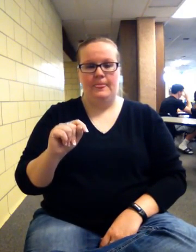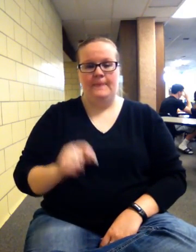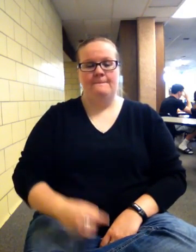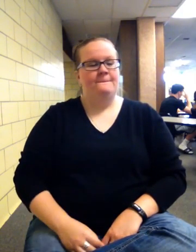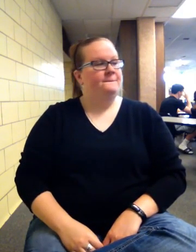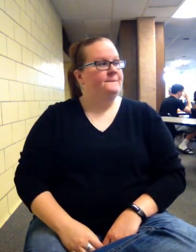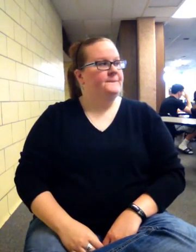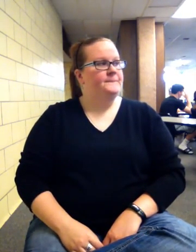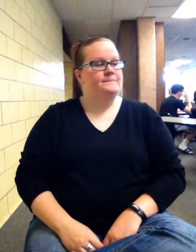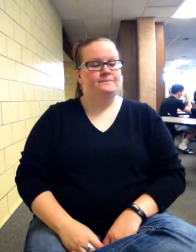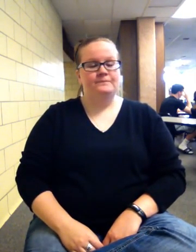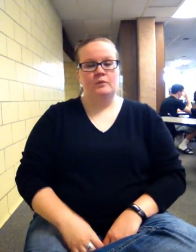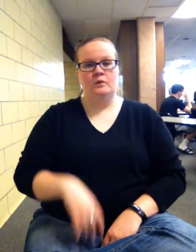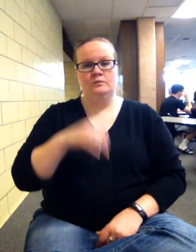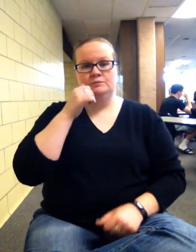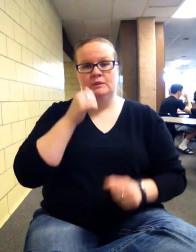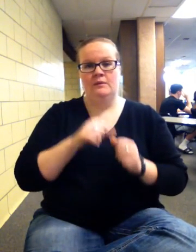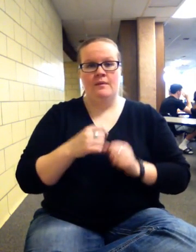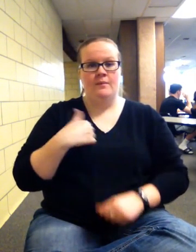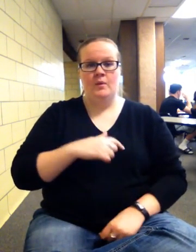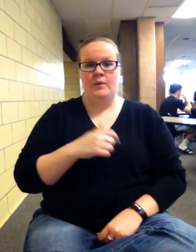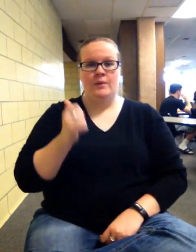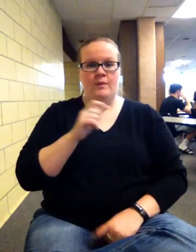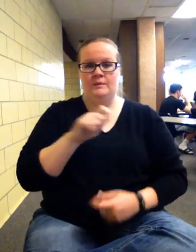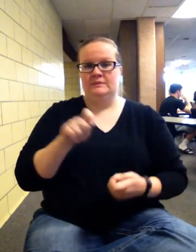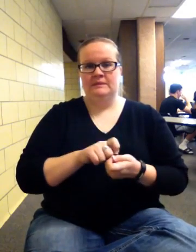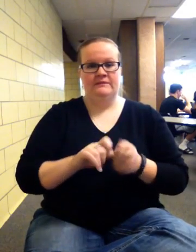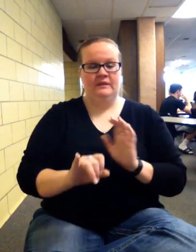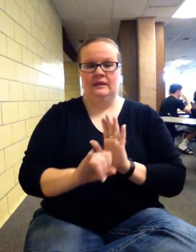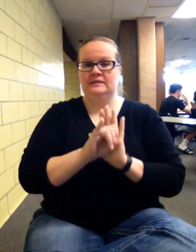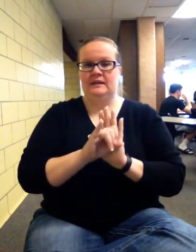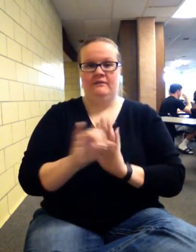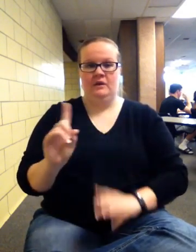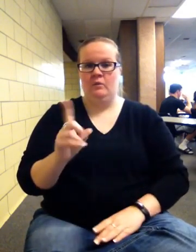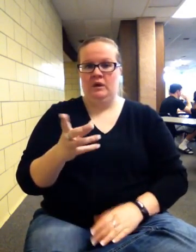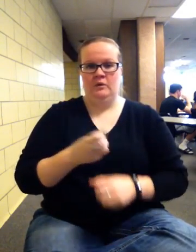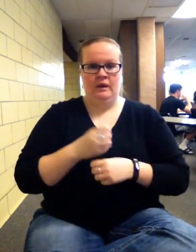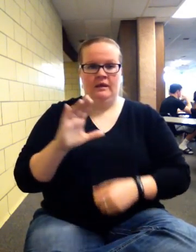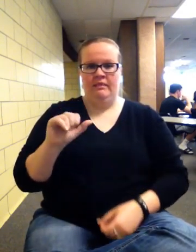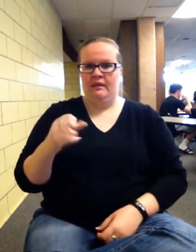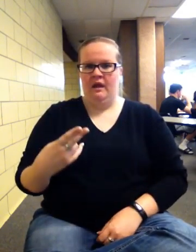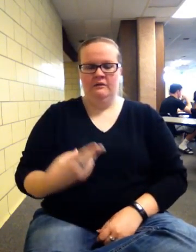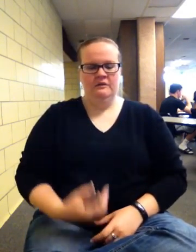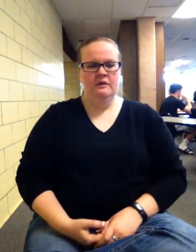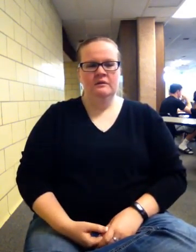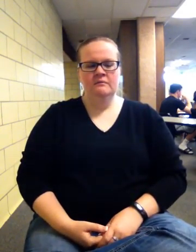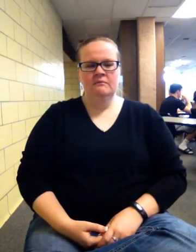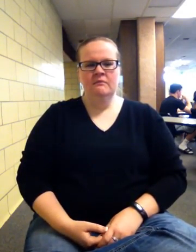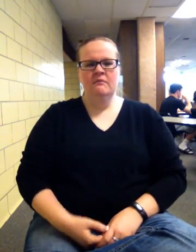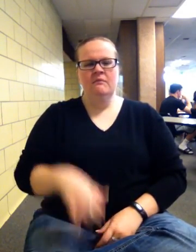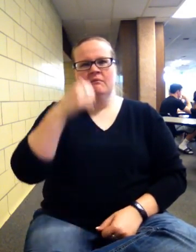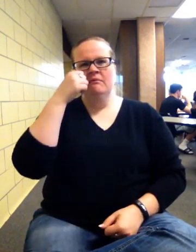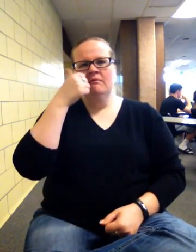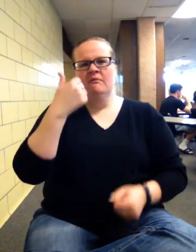Keep in mind that we won't specifically identify where we get the cash. So remember in chapter 11,